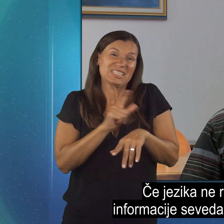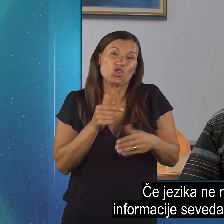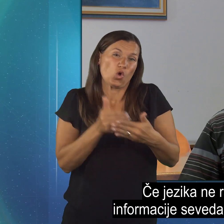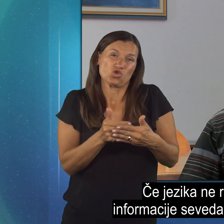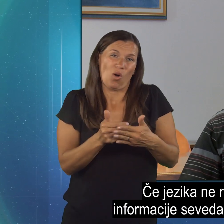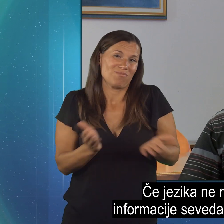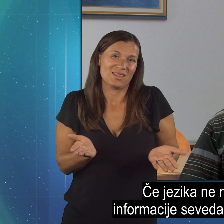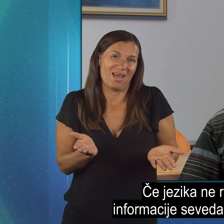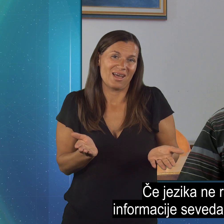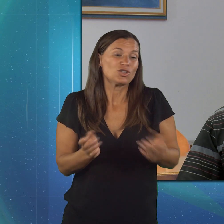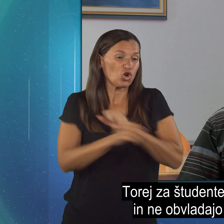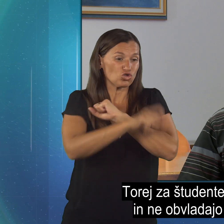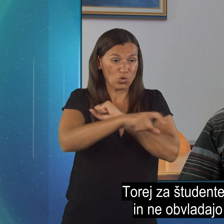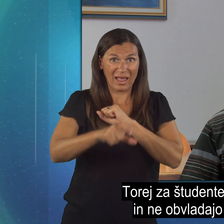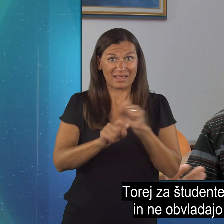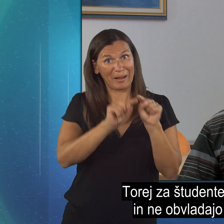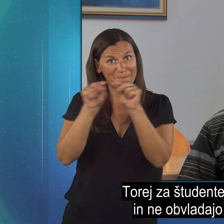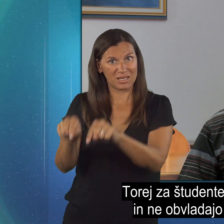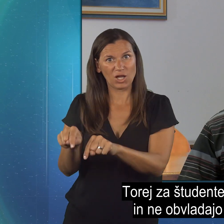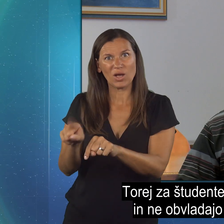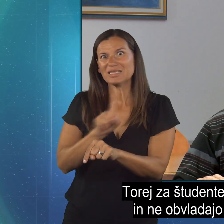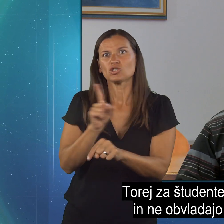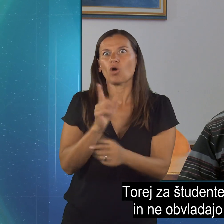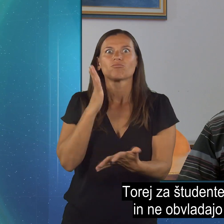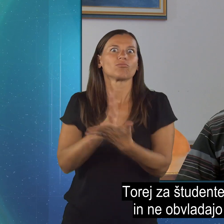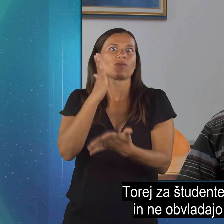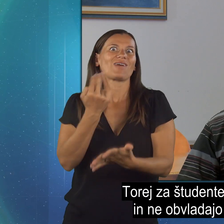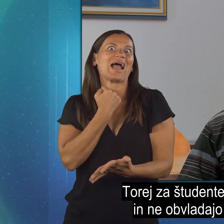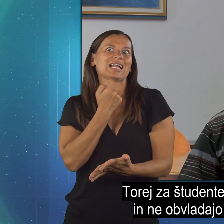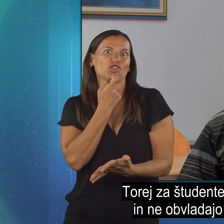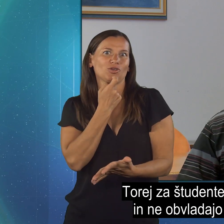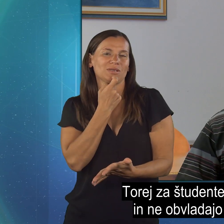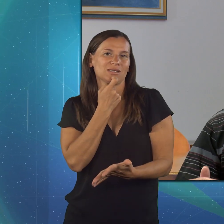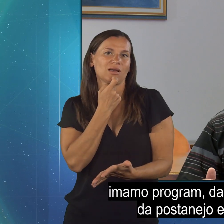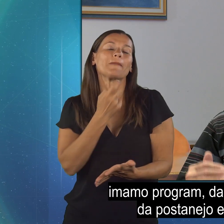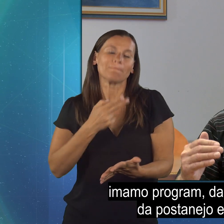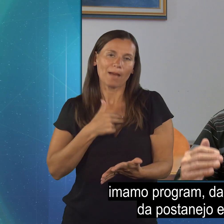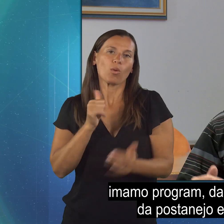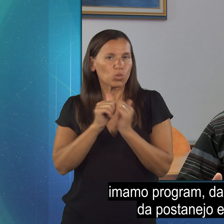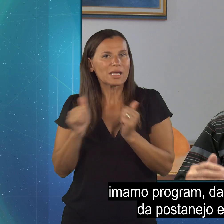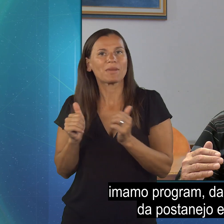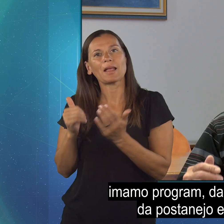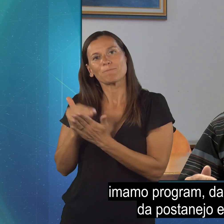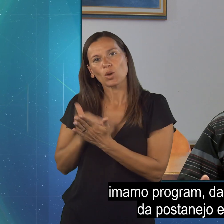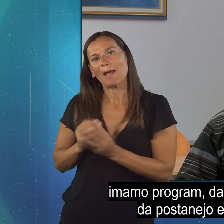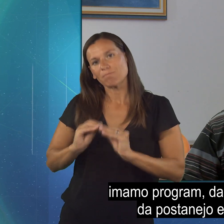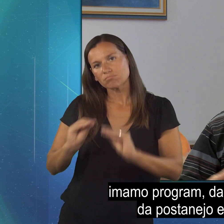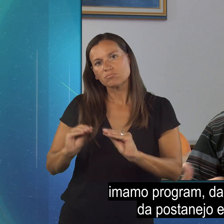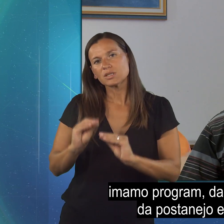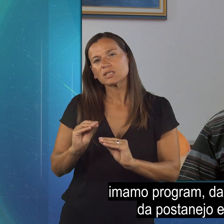not accessible to you. So students who enter and they are not proficient at English, we have a program to help